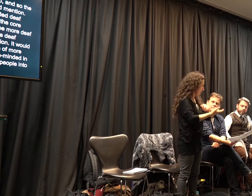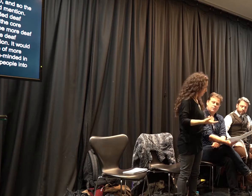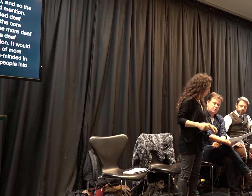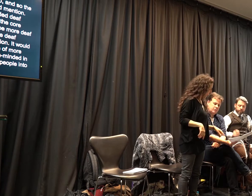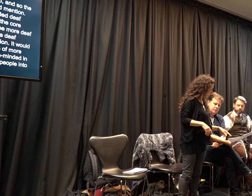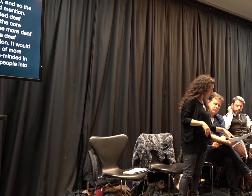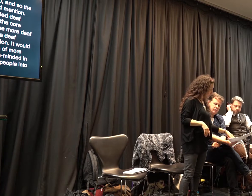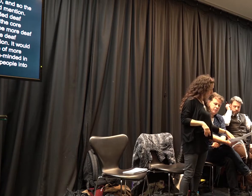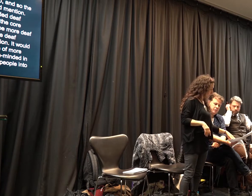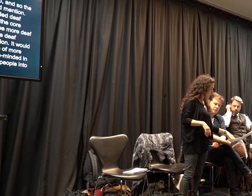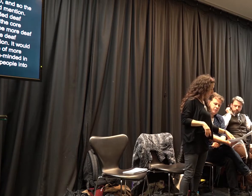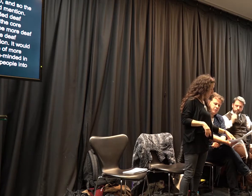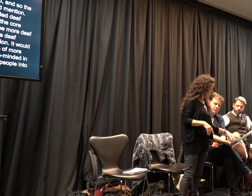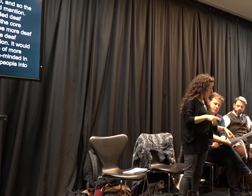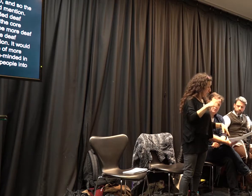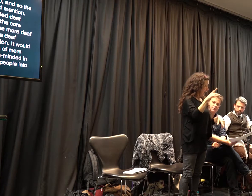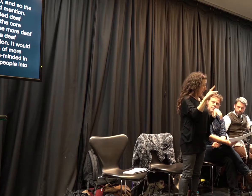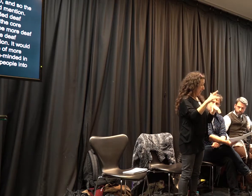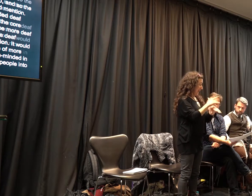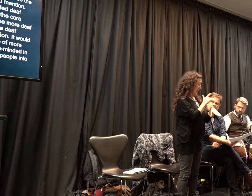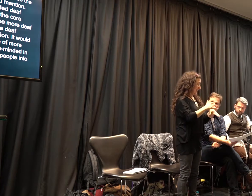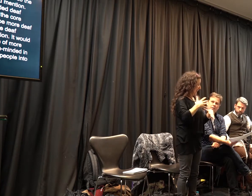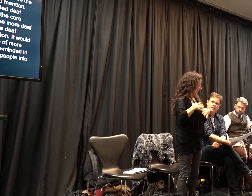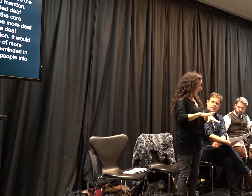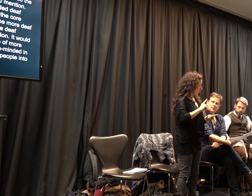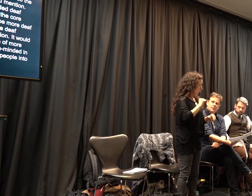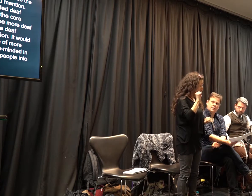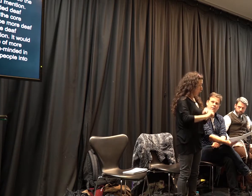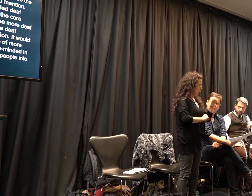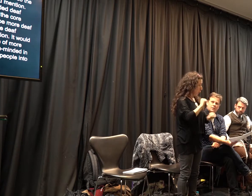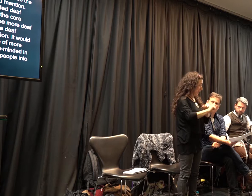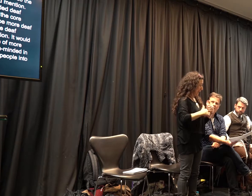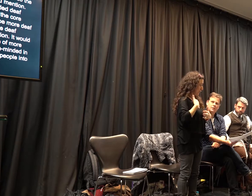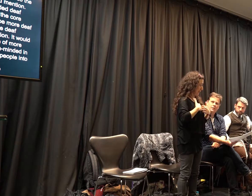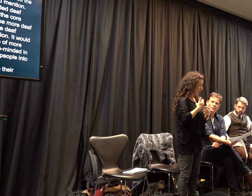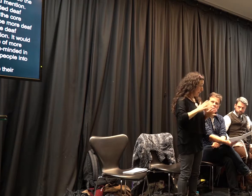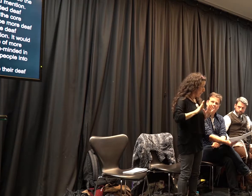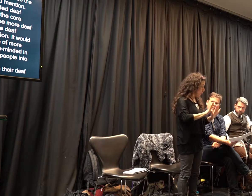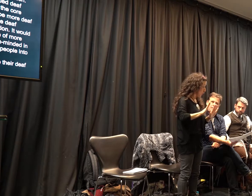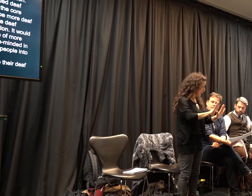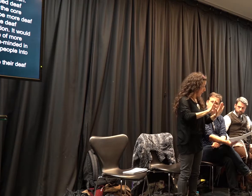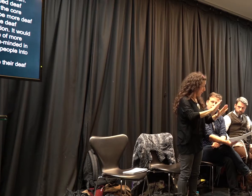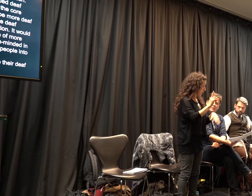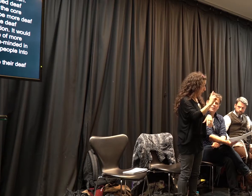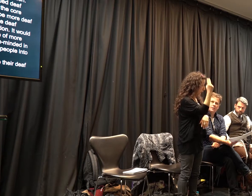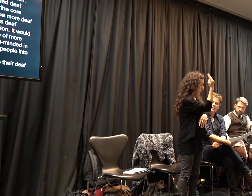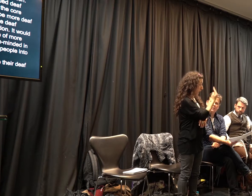We need more senior managers to speak to their deaf staff and make a change within their